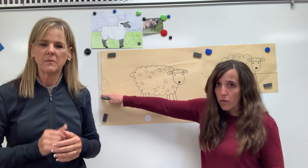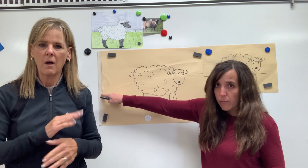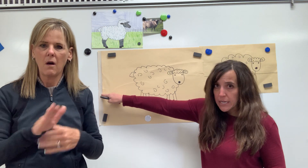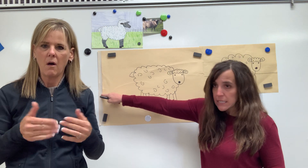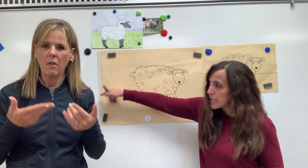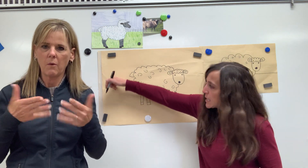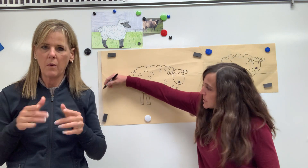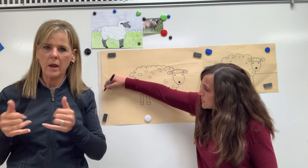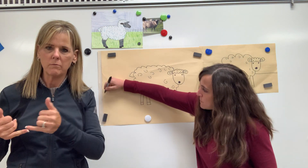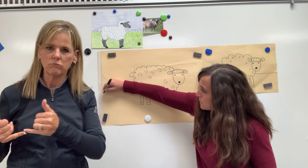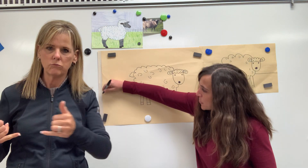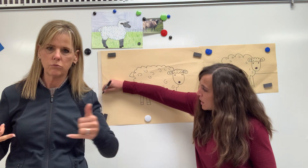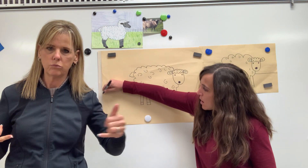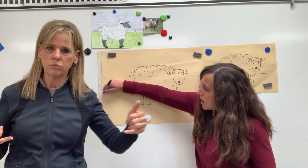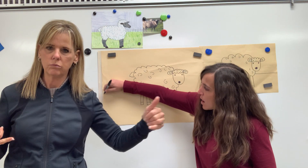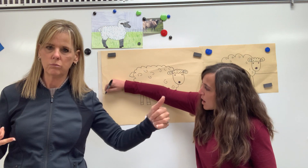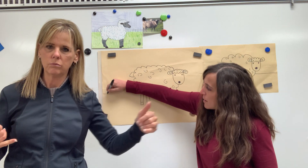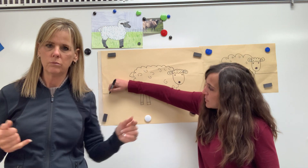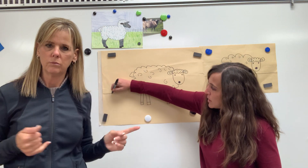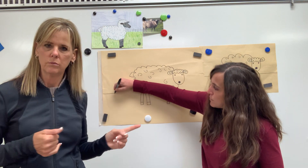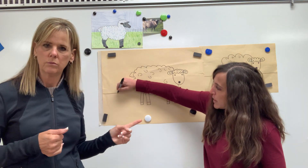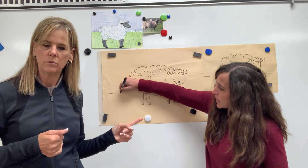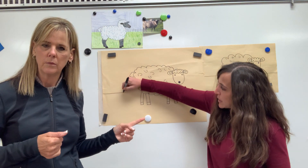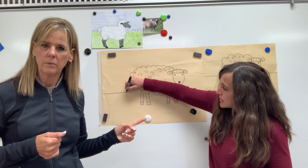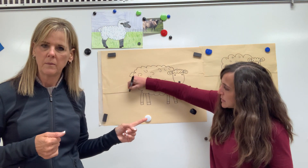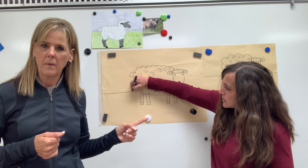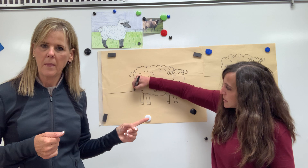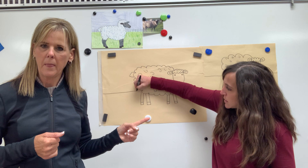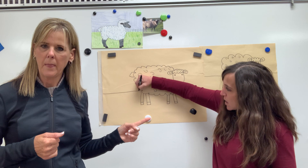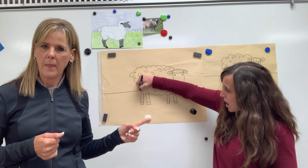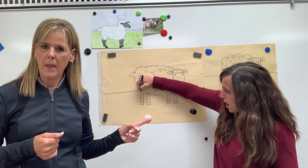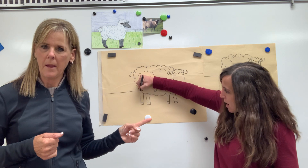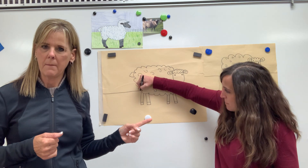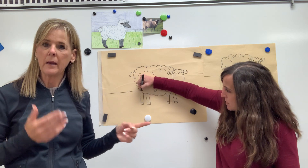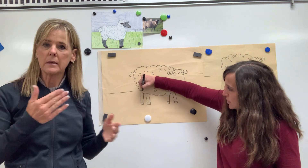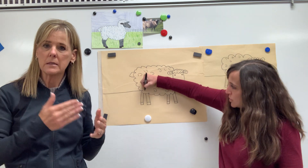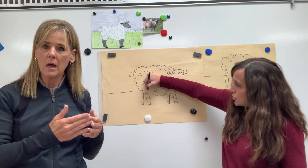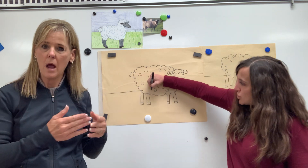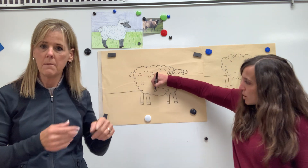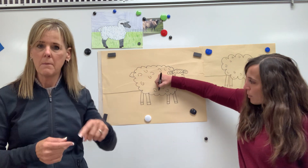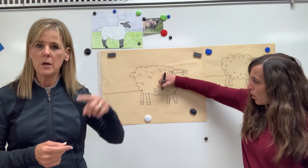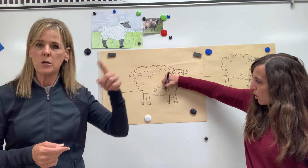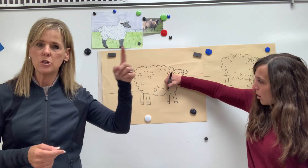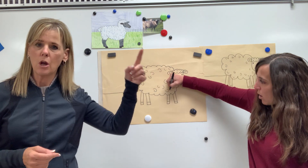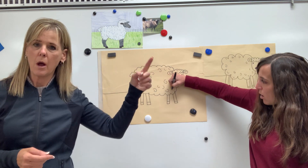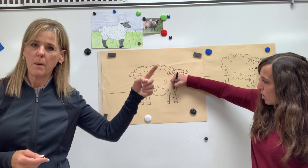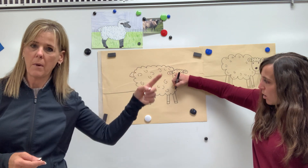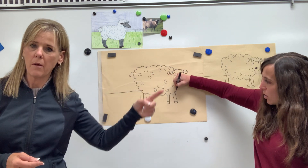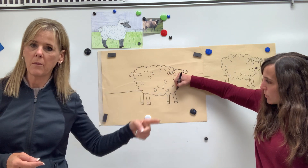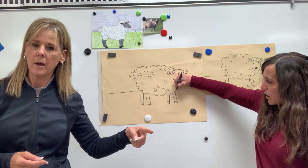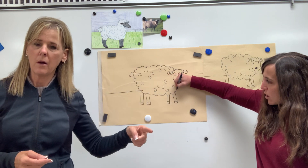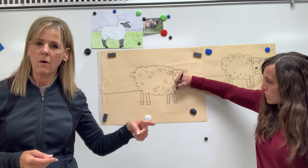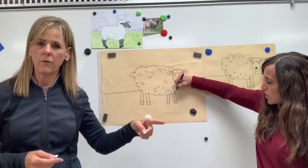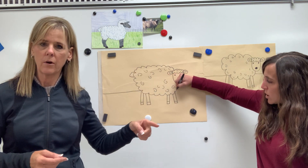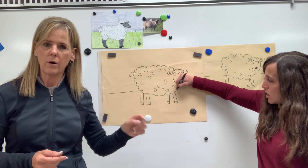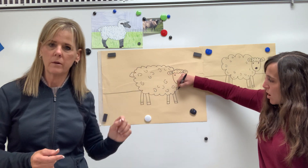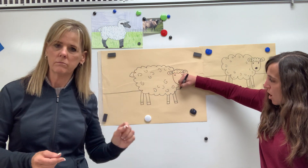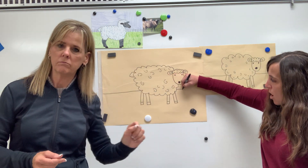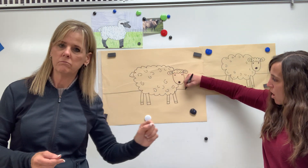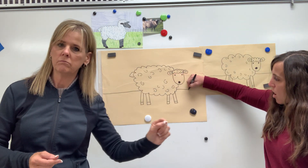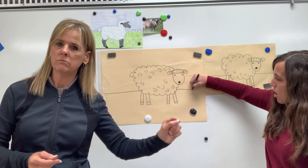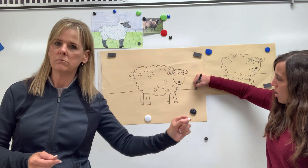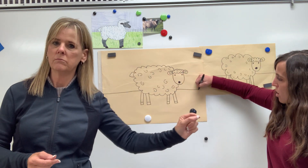Go all the way to the end. I'm going to make it stop, jump all the way